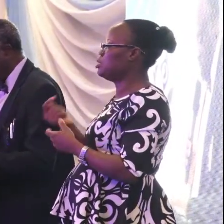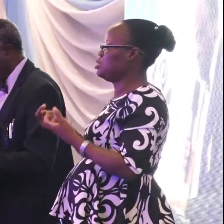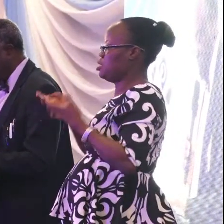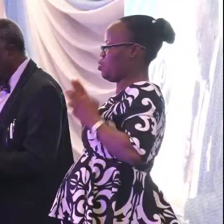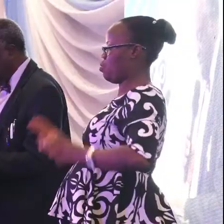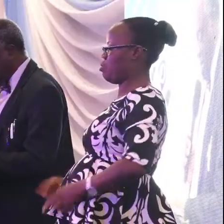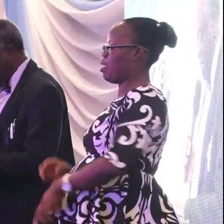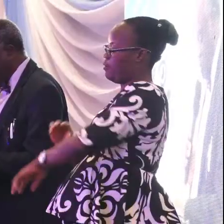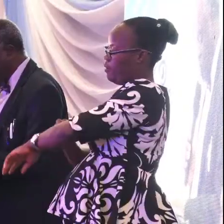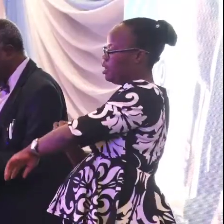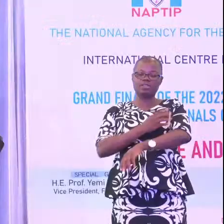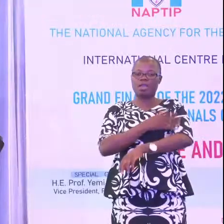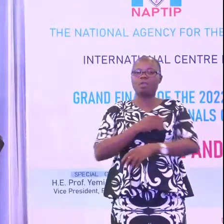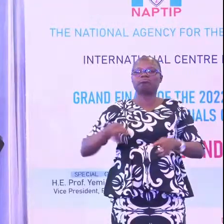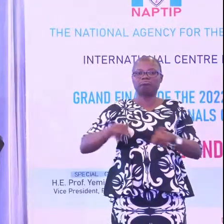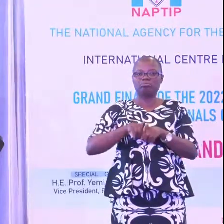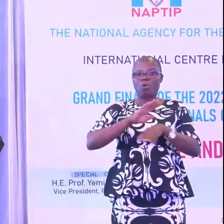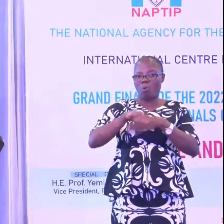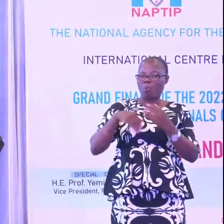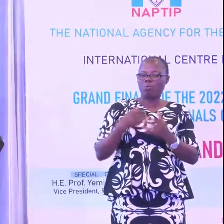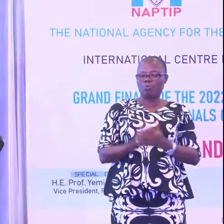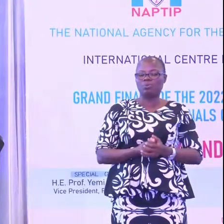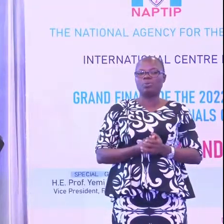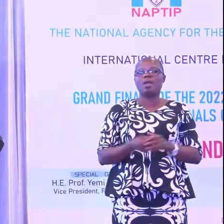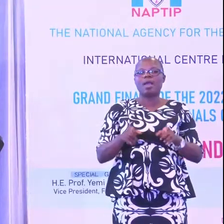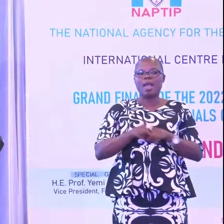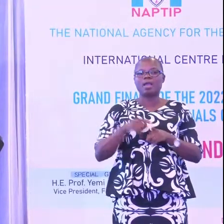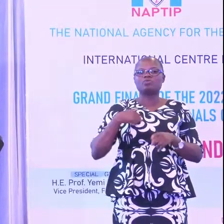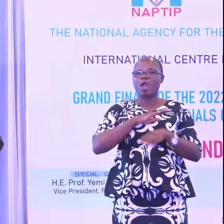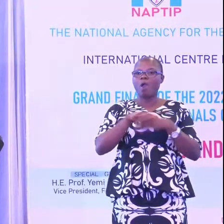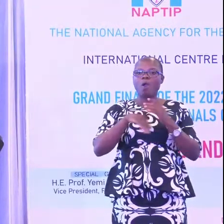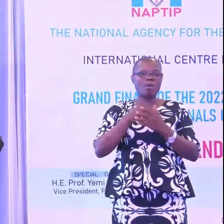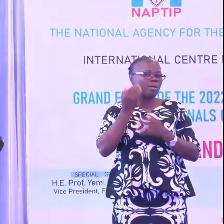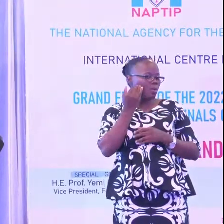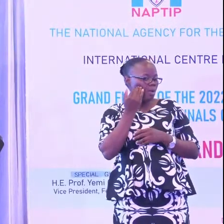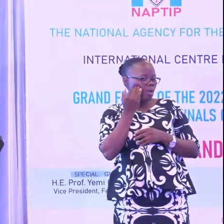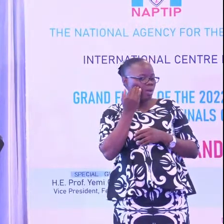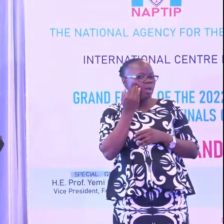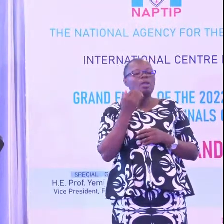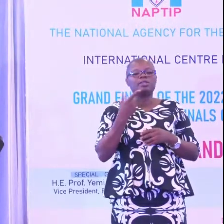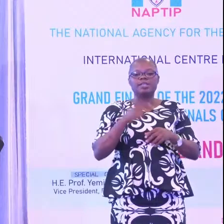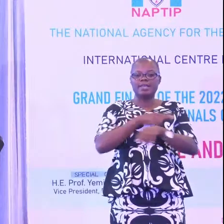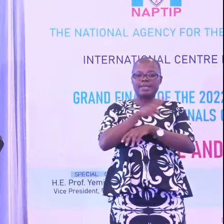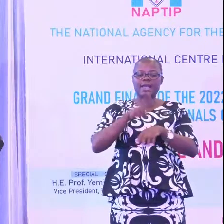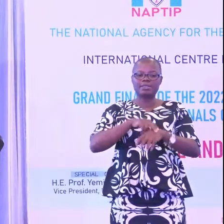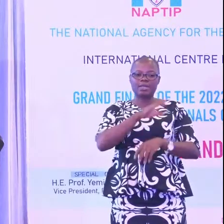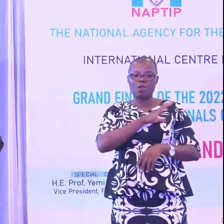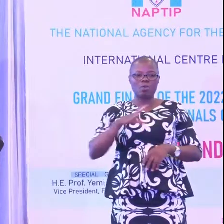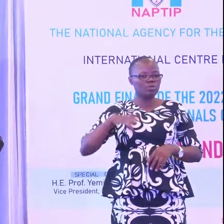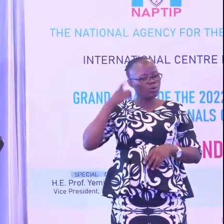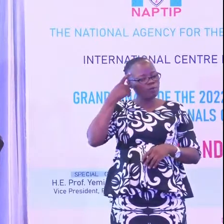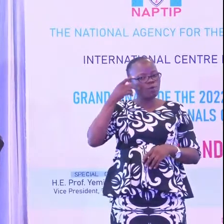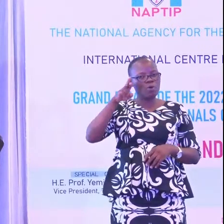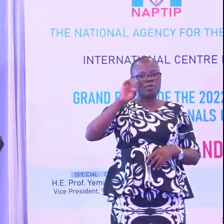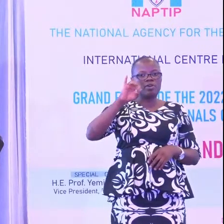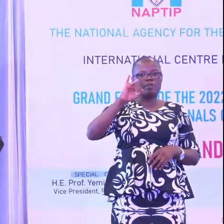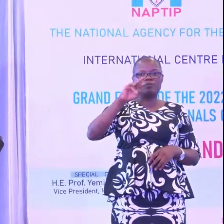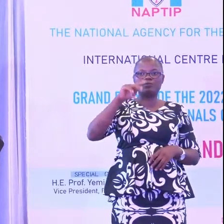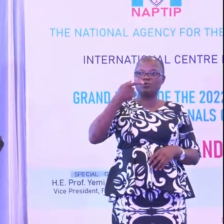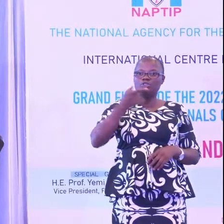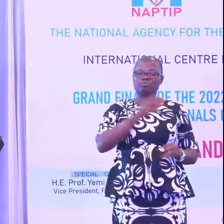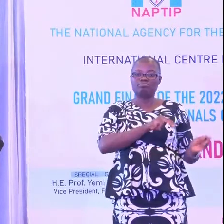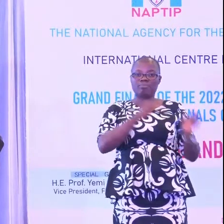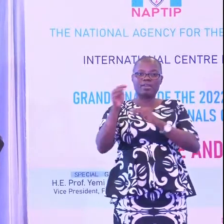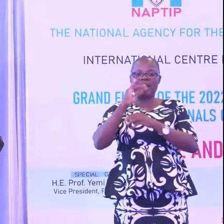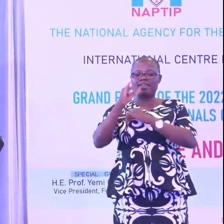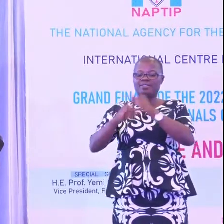flesh and wolves. As we are all aware, the National Commission for Refugees, Migrants, and